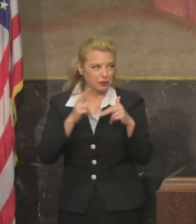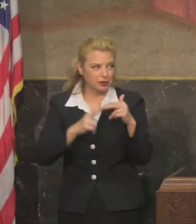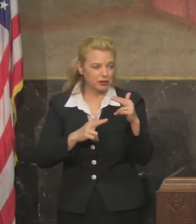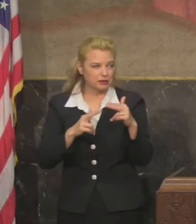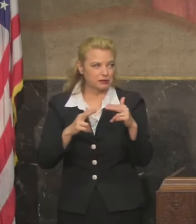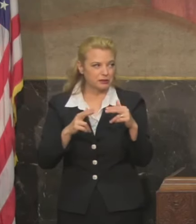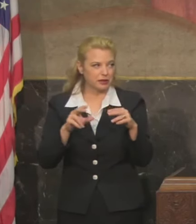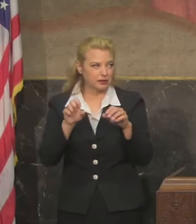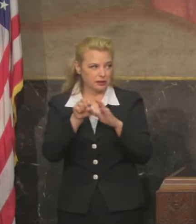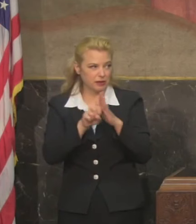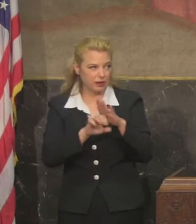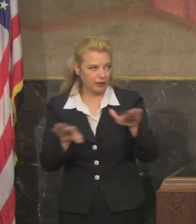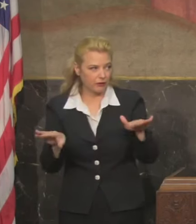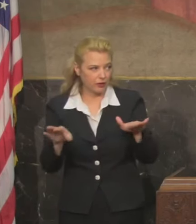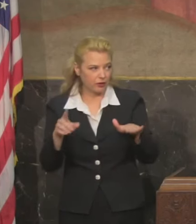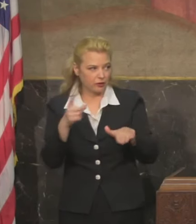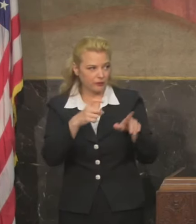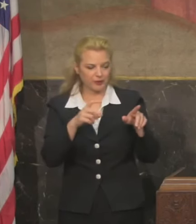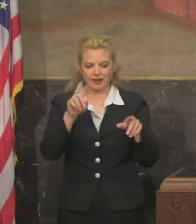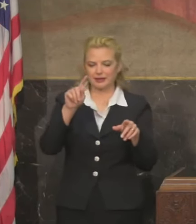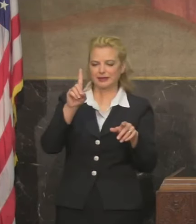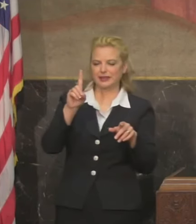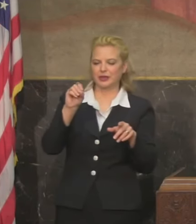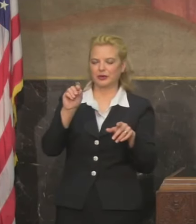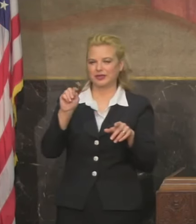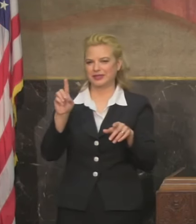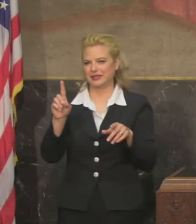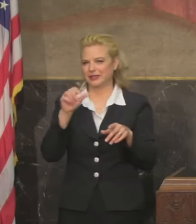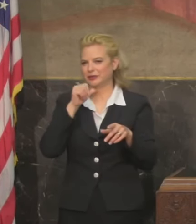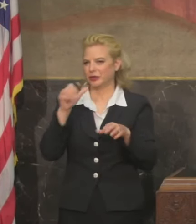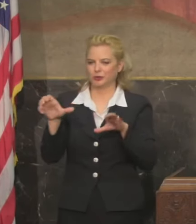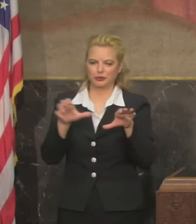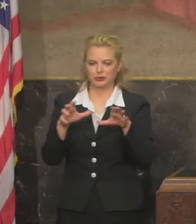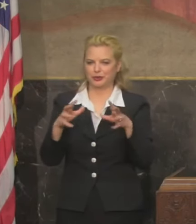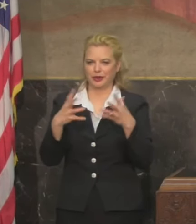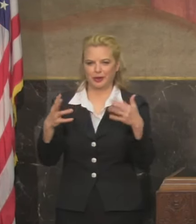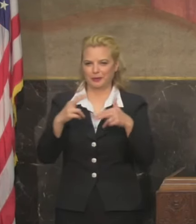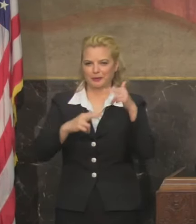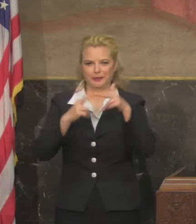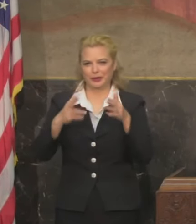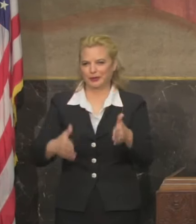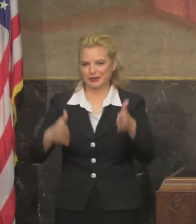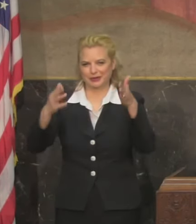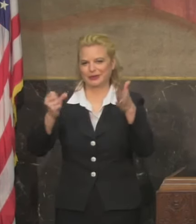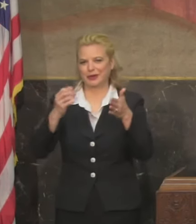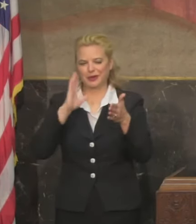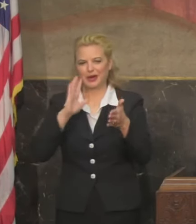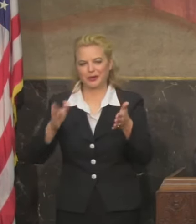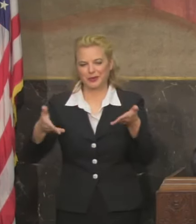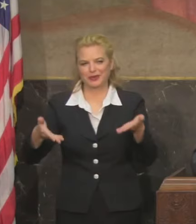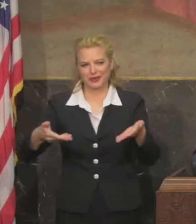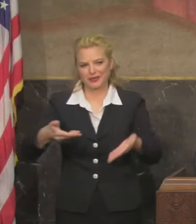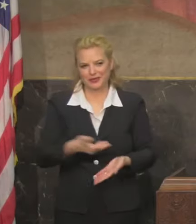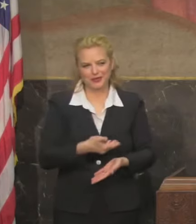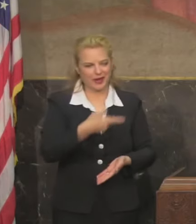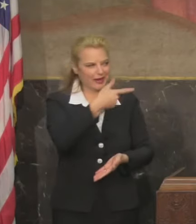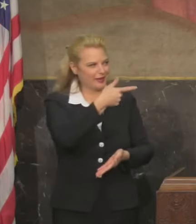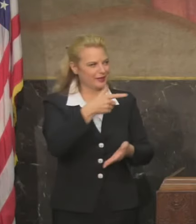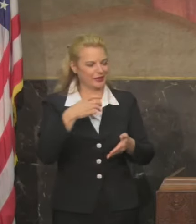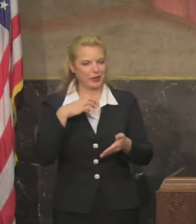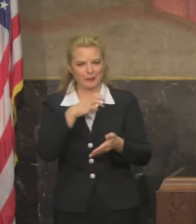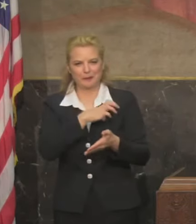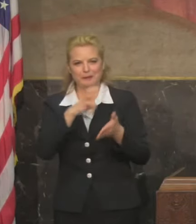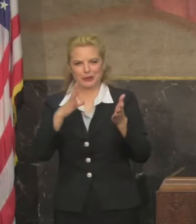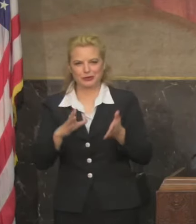the state level as well. DOTD doesn't do a lot of buildings. We do roads, so I'll invite the commissioner with the governor's approval to